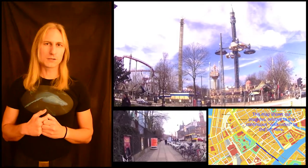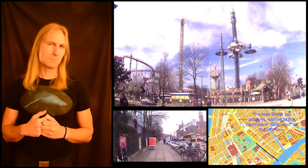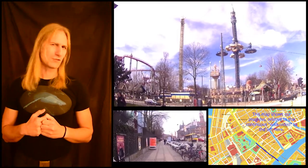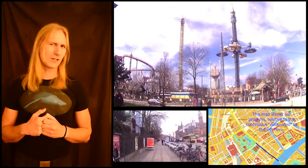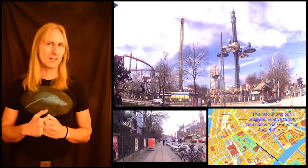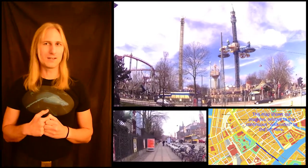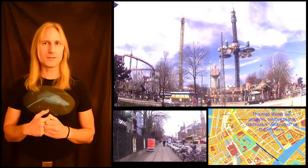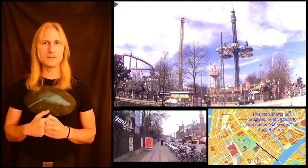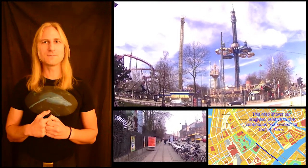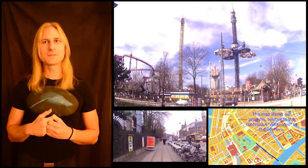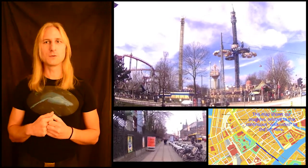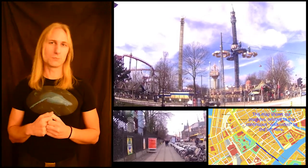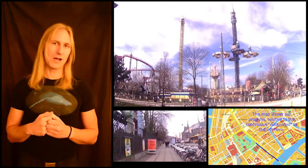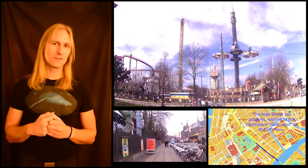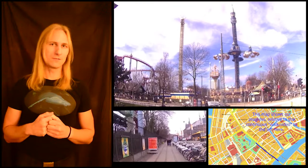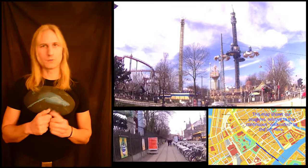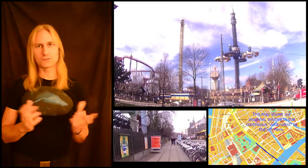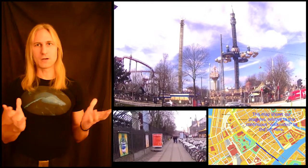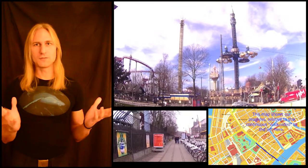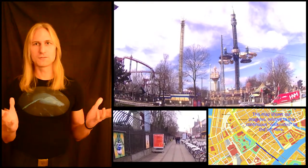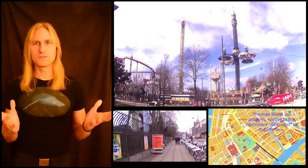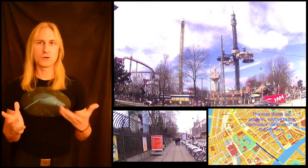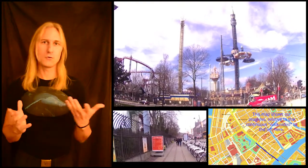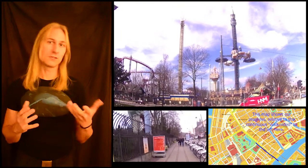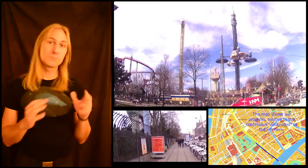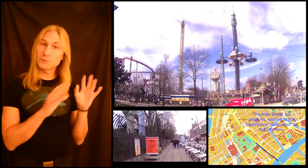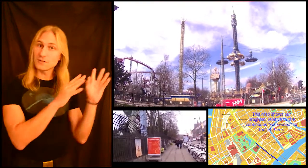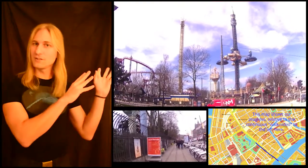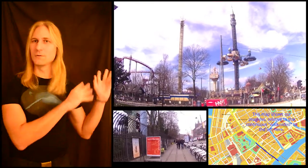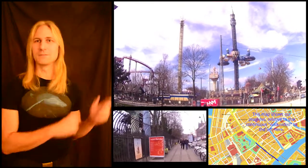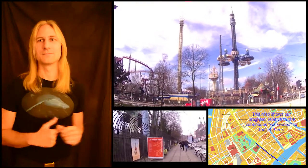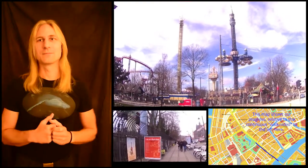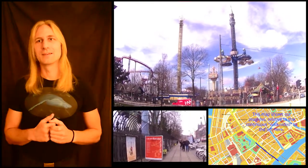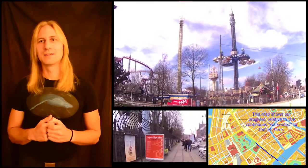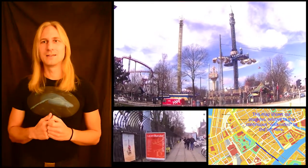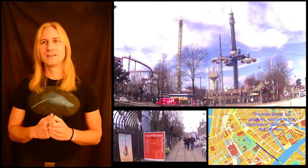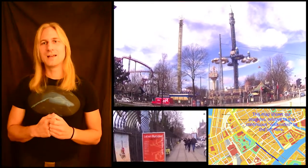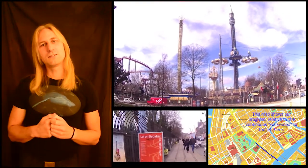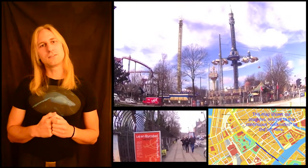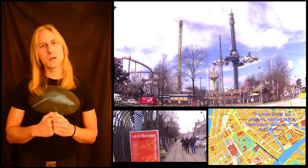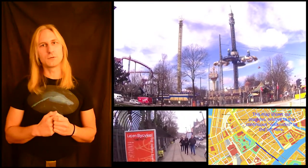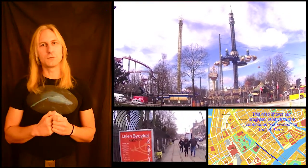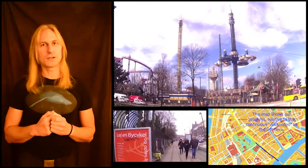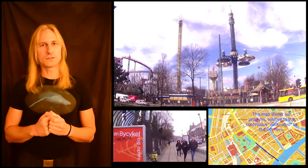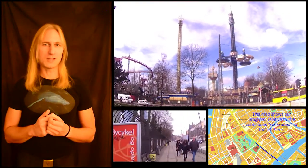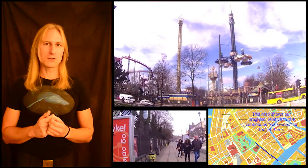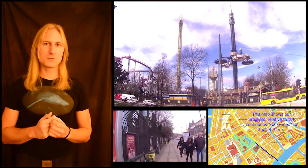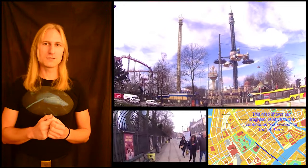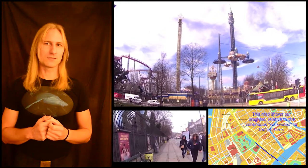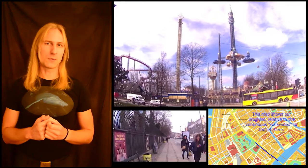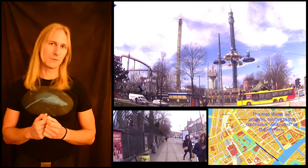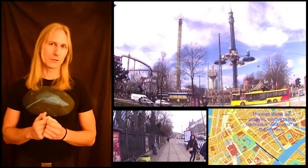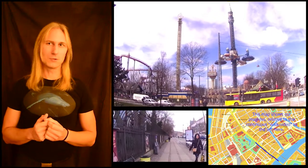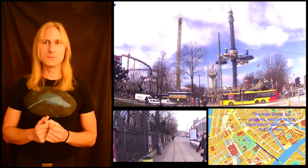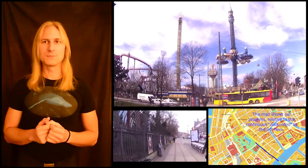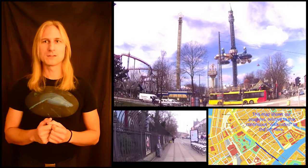amusement park much like any other, with rides, restaurants, shows and pretty scenery. As is common for such